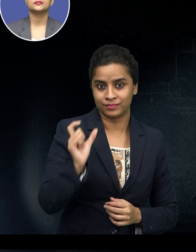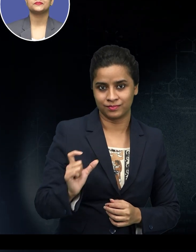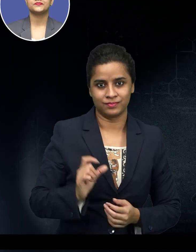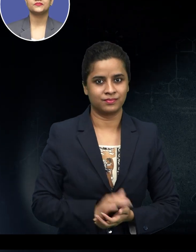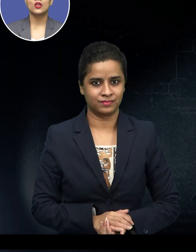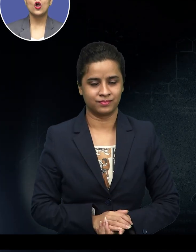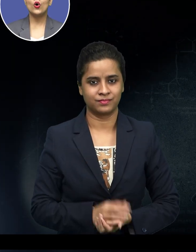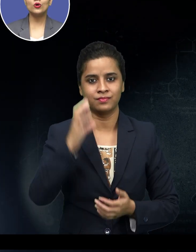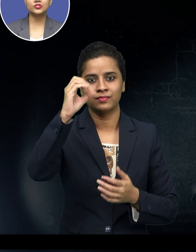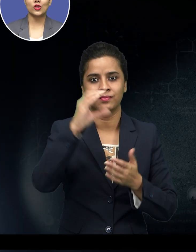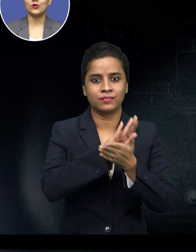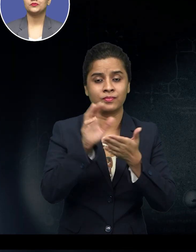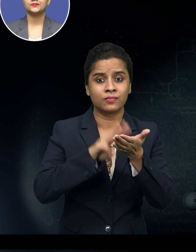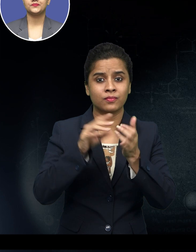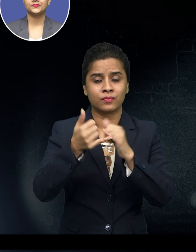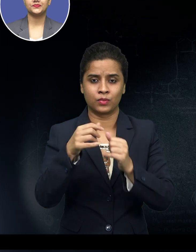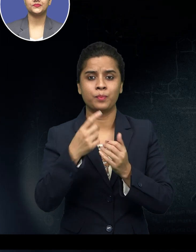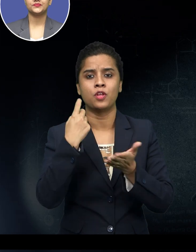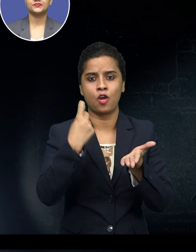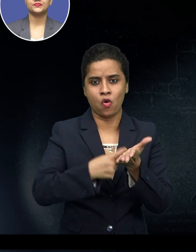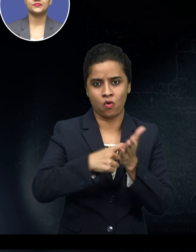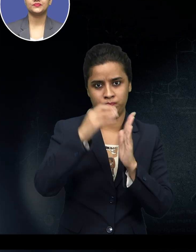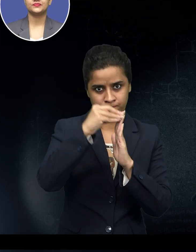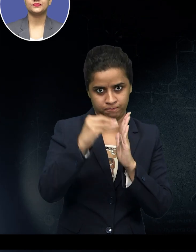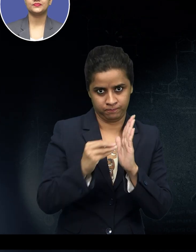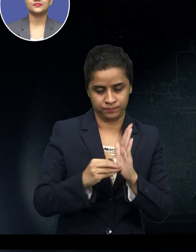Keywords: Ohm's law,